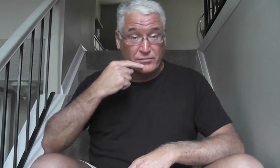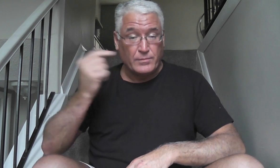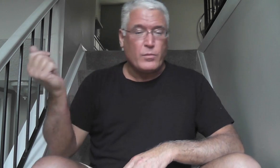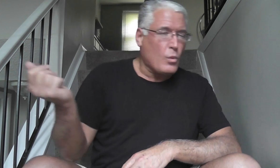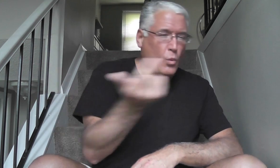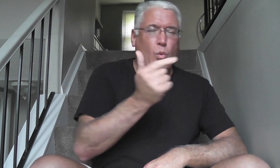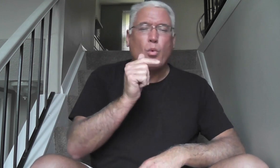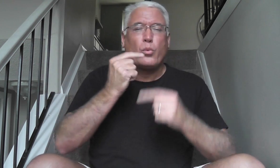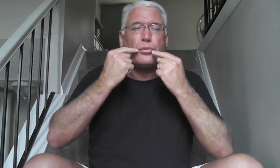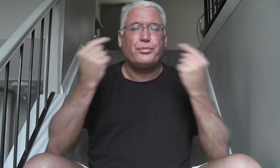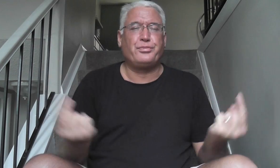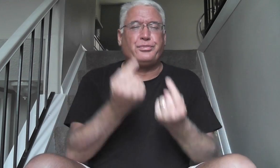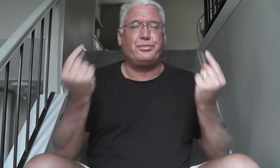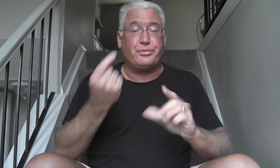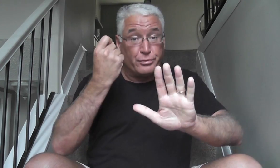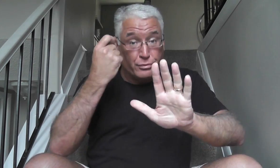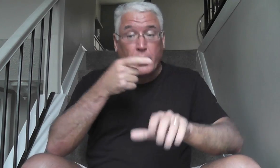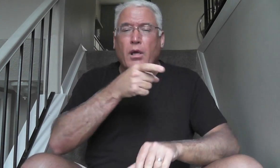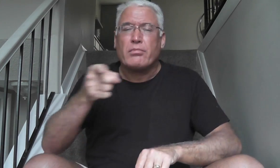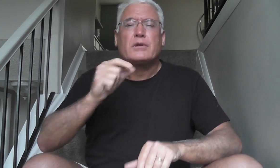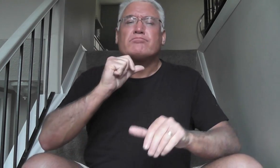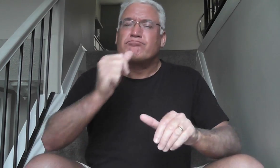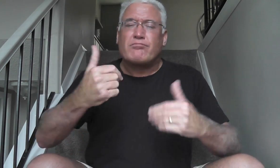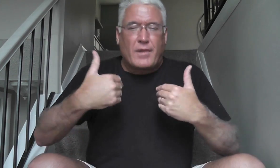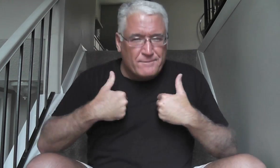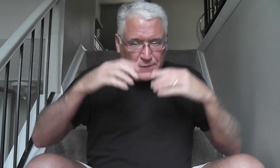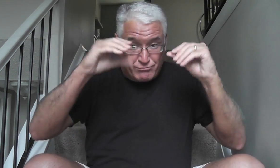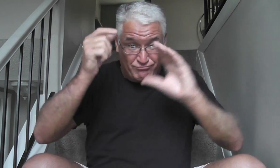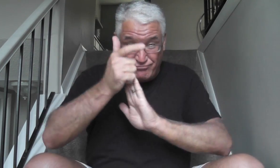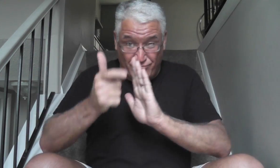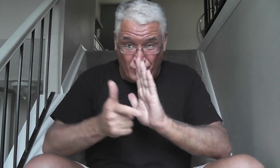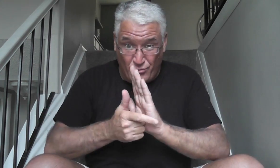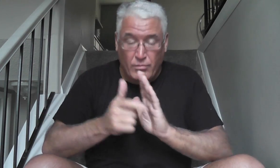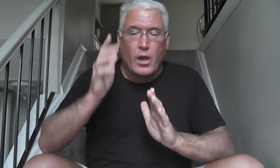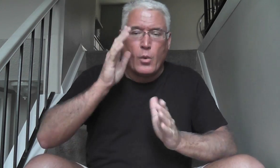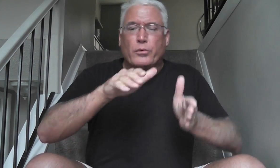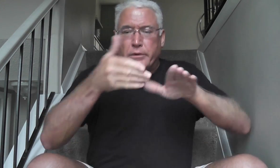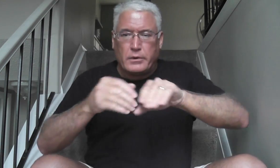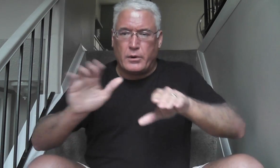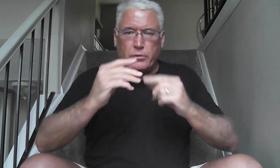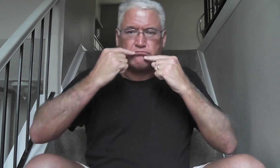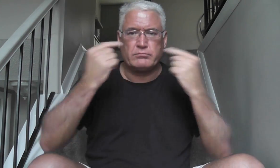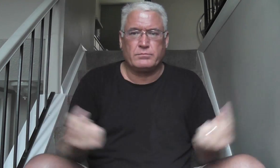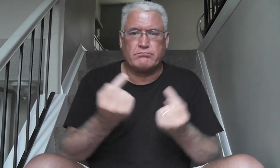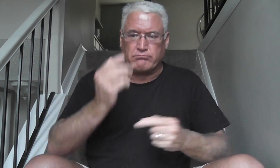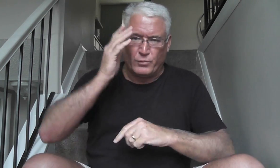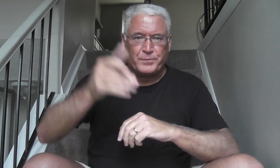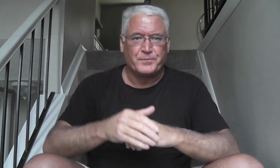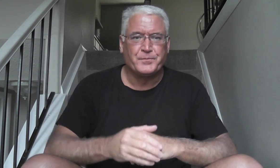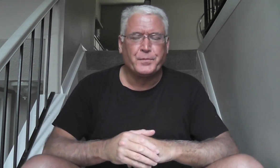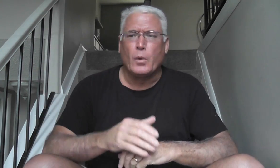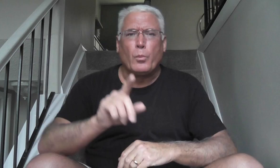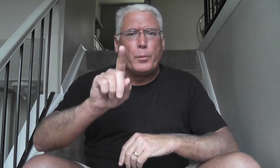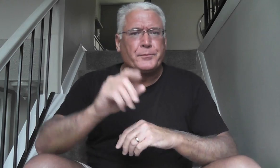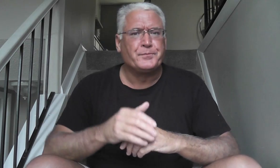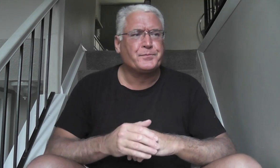Paul, he's saying that all people who are sinning, now understand they do not have the Mosaic Law, but they will die in their sins.